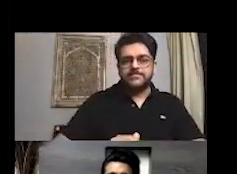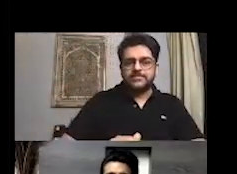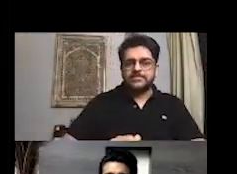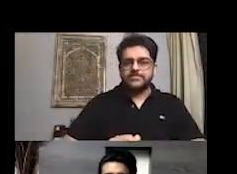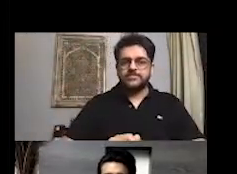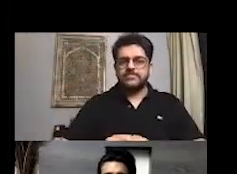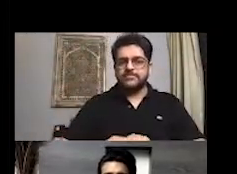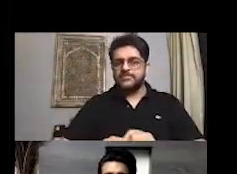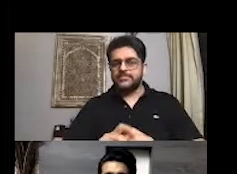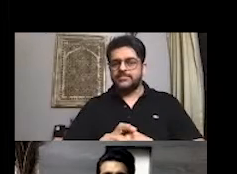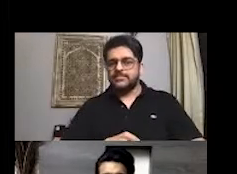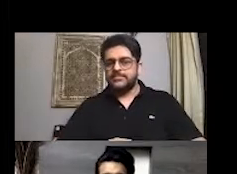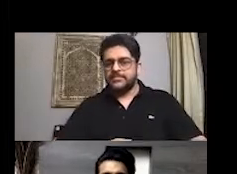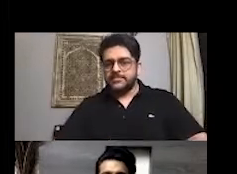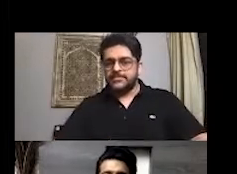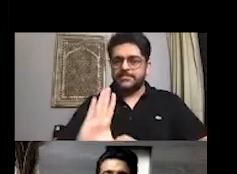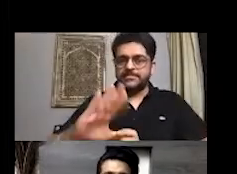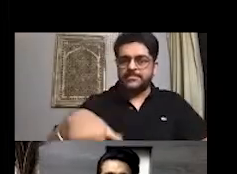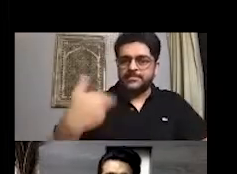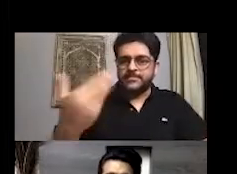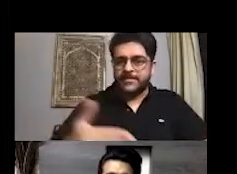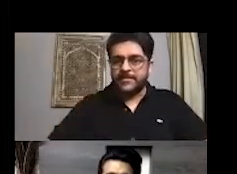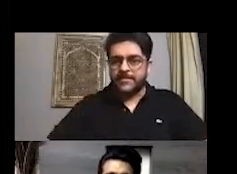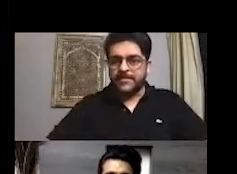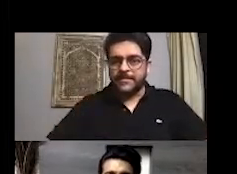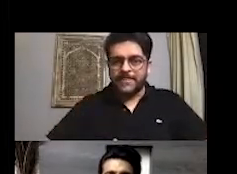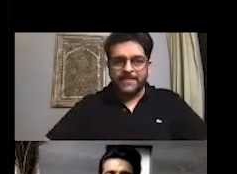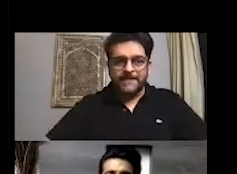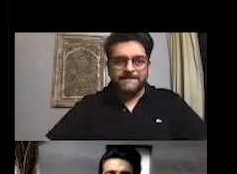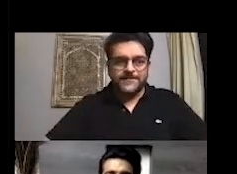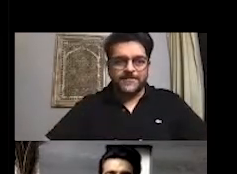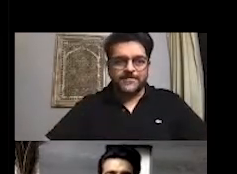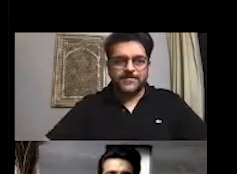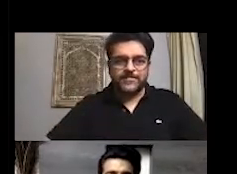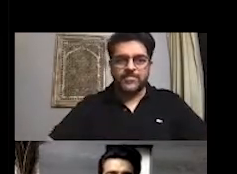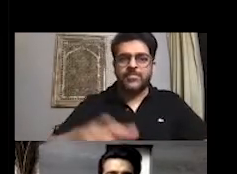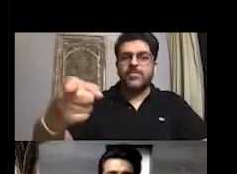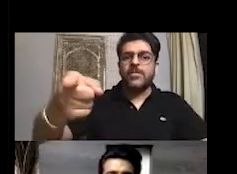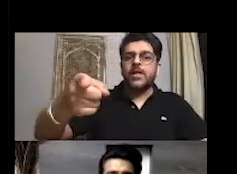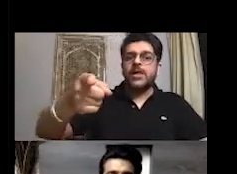signs which we use from all over the world. Next slide, please.